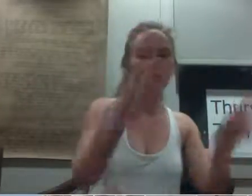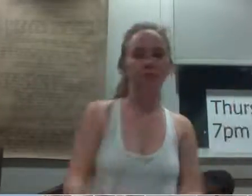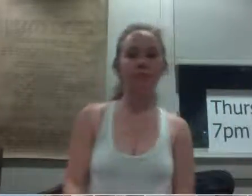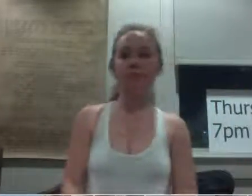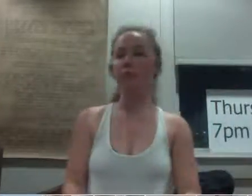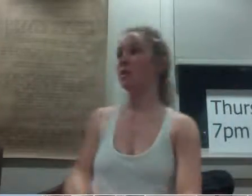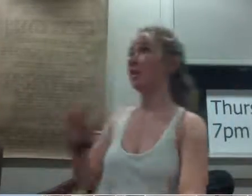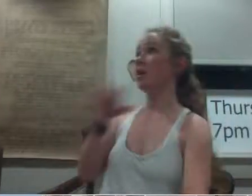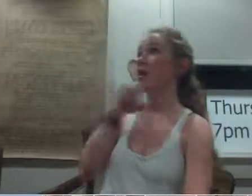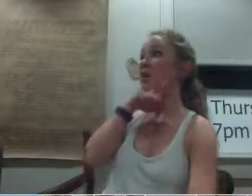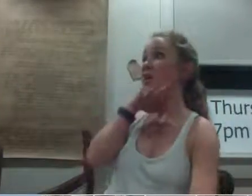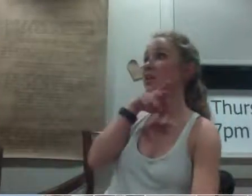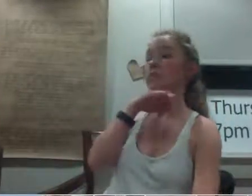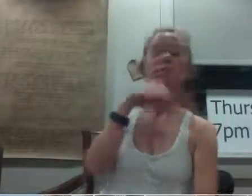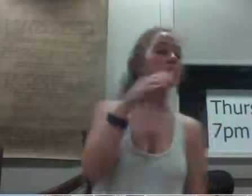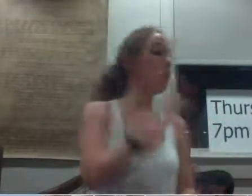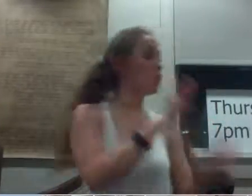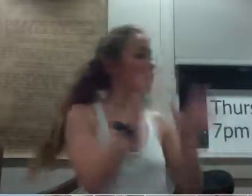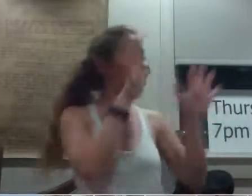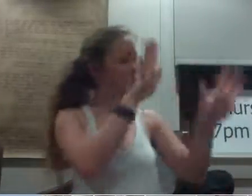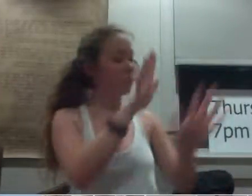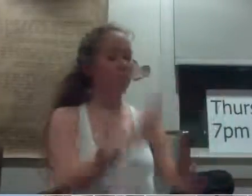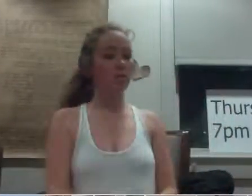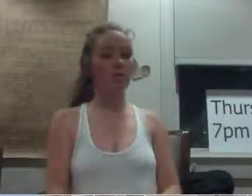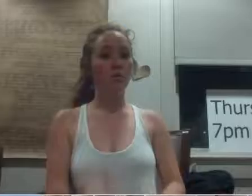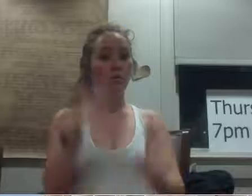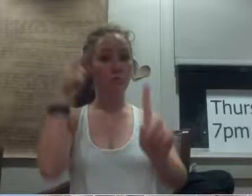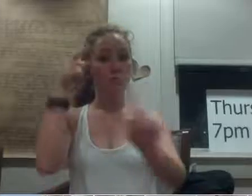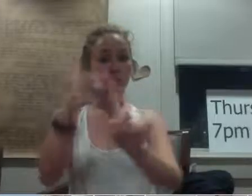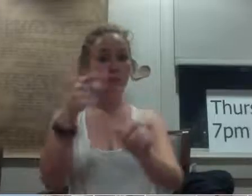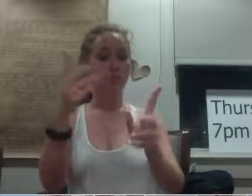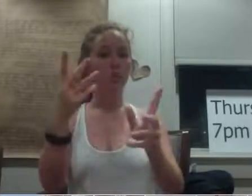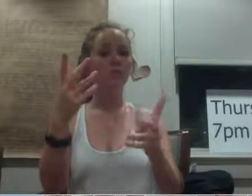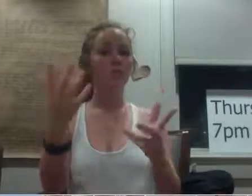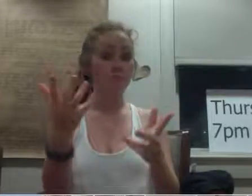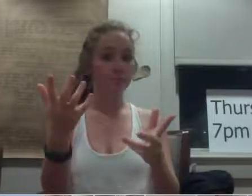So what's the topic of this paragraph? Pollution? Okay, that's great.